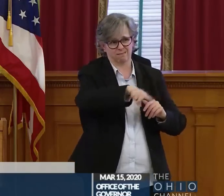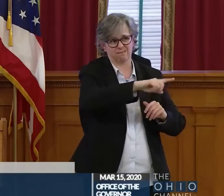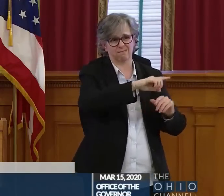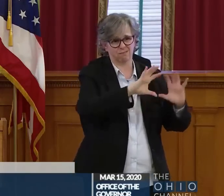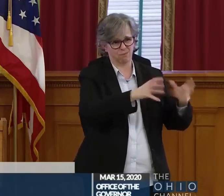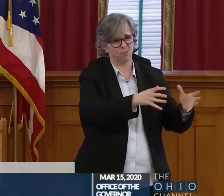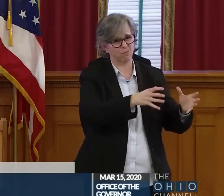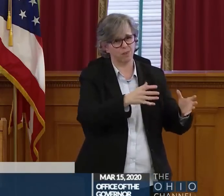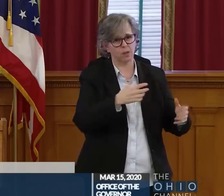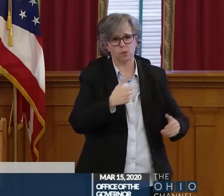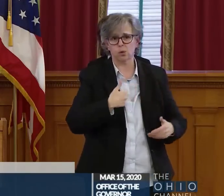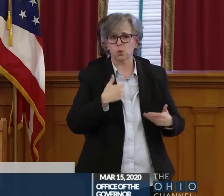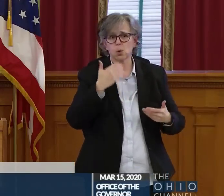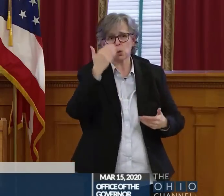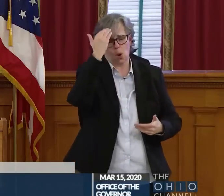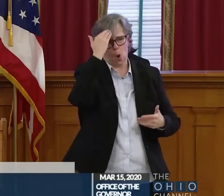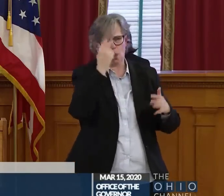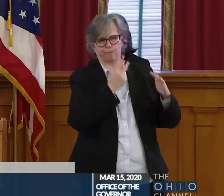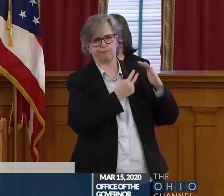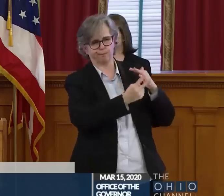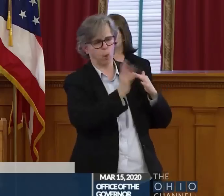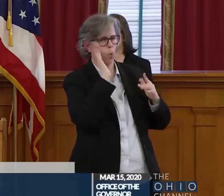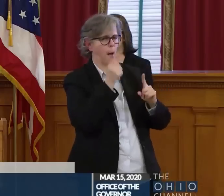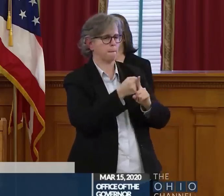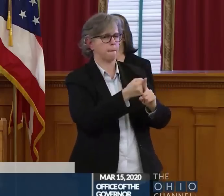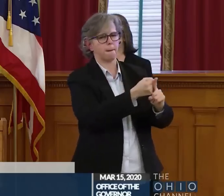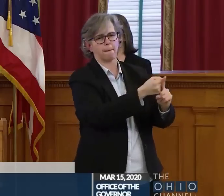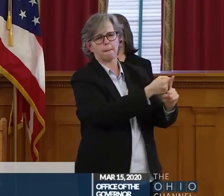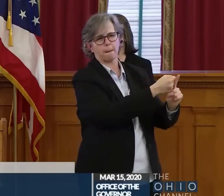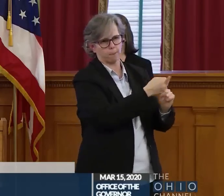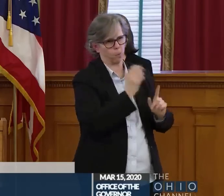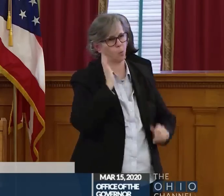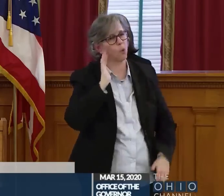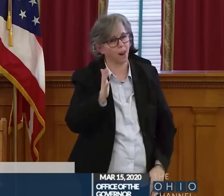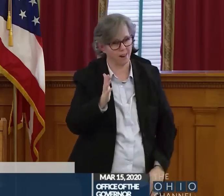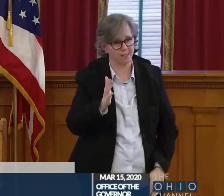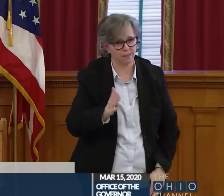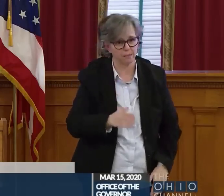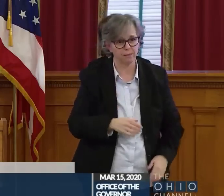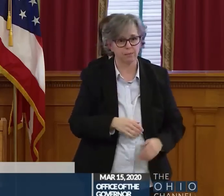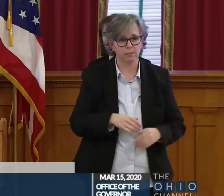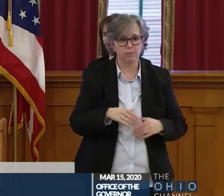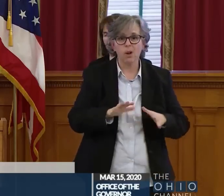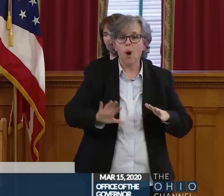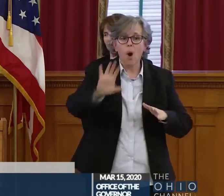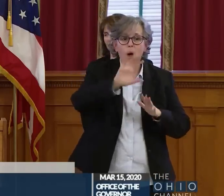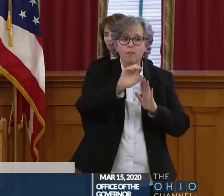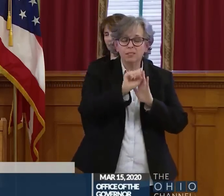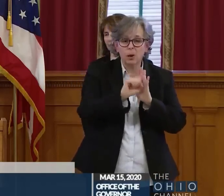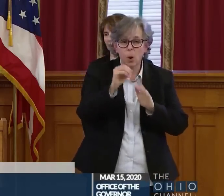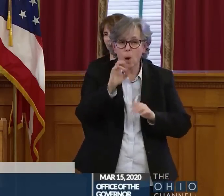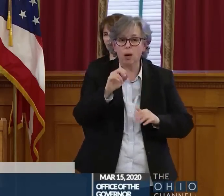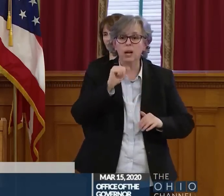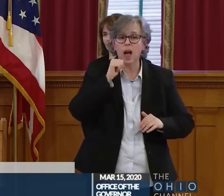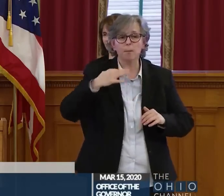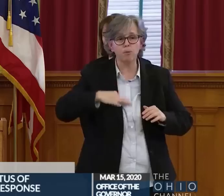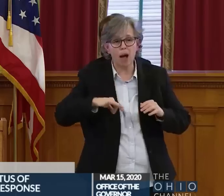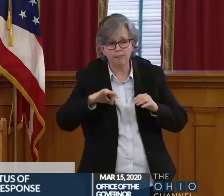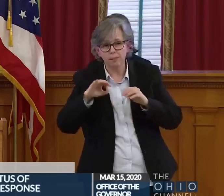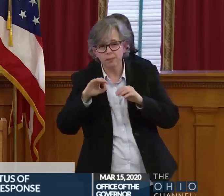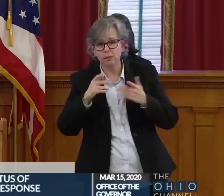along. All over this state, philanthropies and nonprofits are working tirelessly. We're going to work on the needs